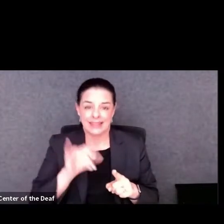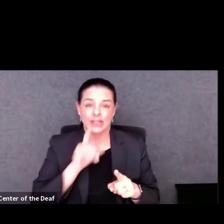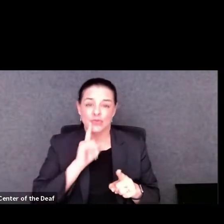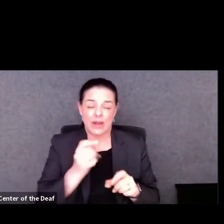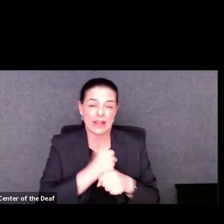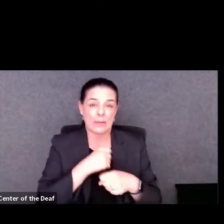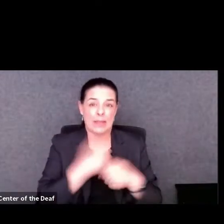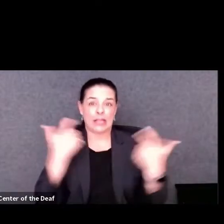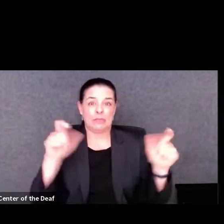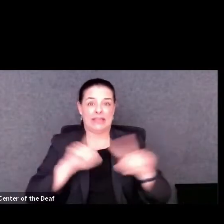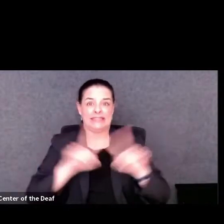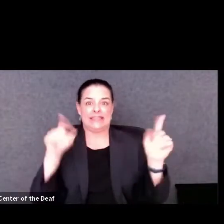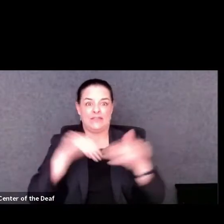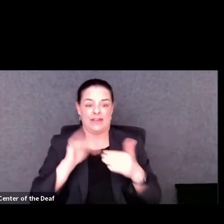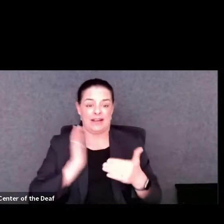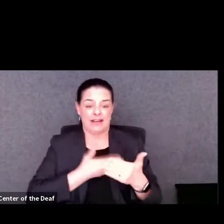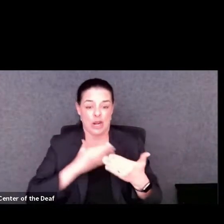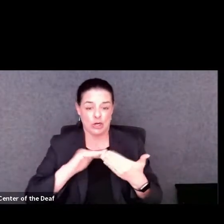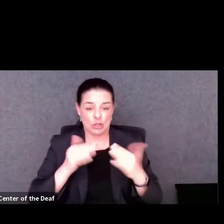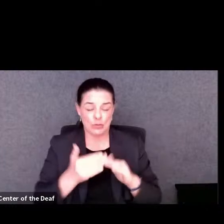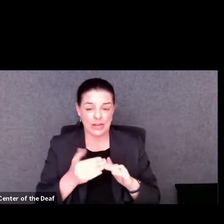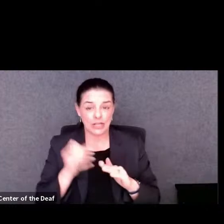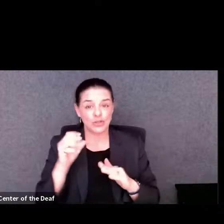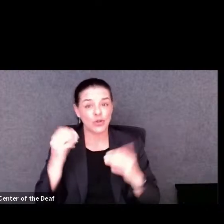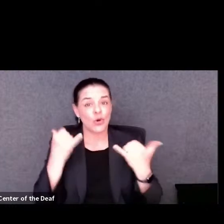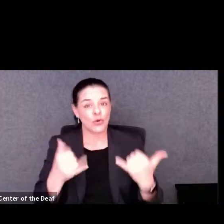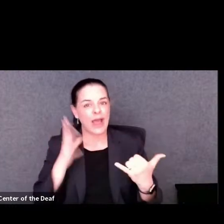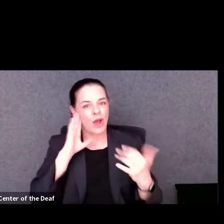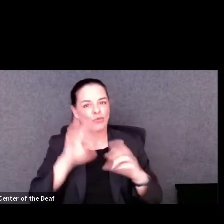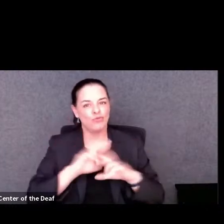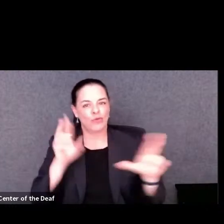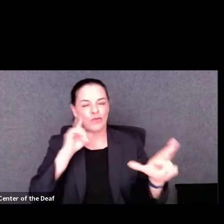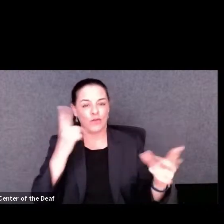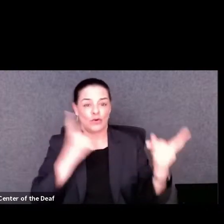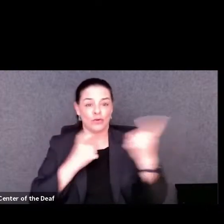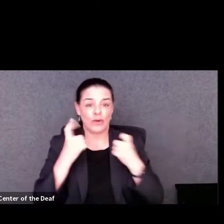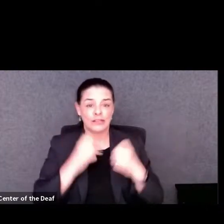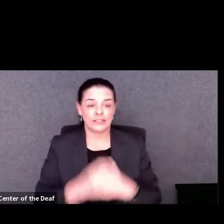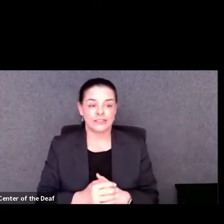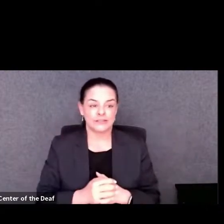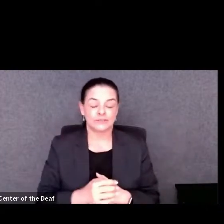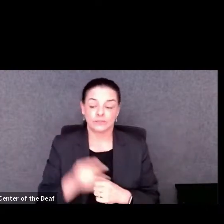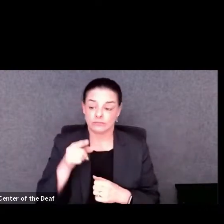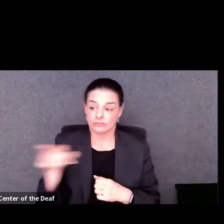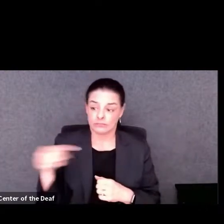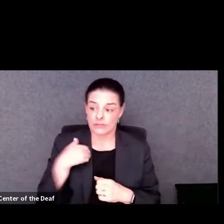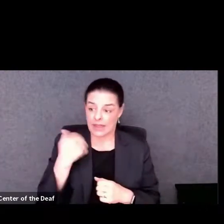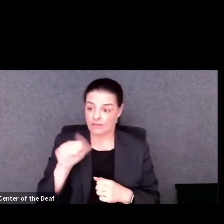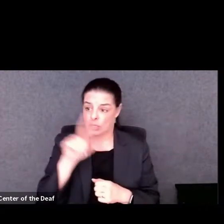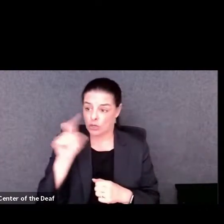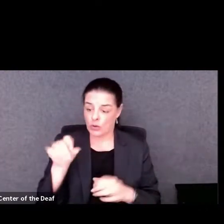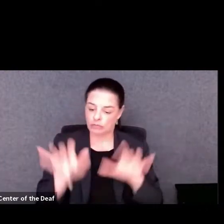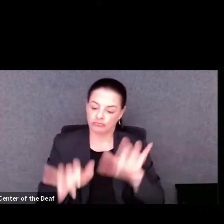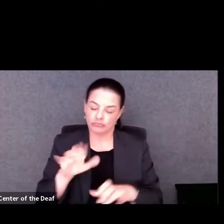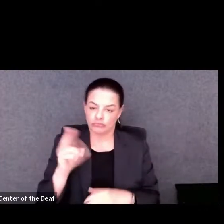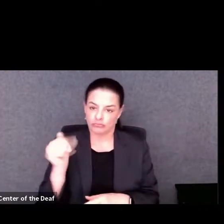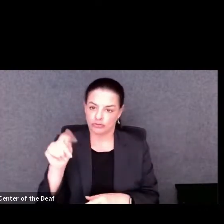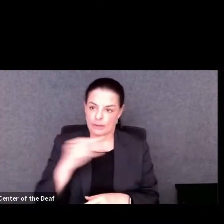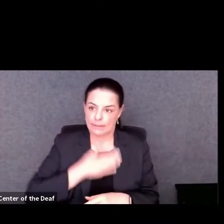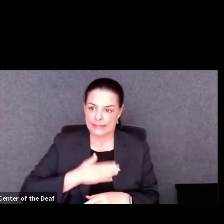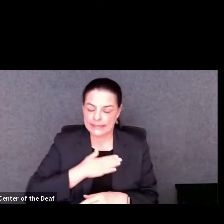I'll open it up for questions. All right, for all of our media colleagues in the Zoom, go ahead and submit your questions into the chat